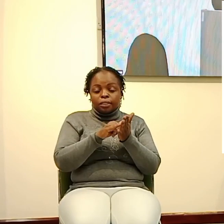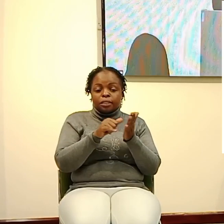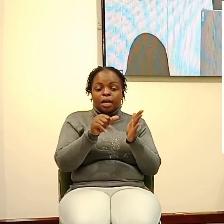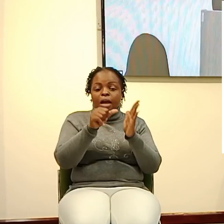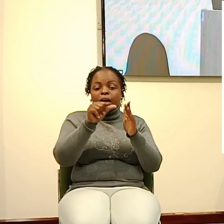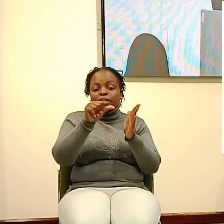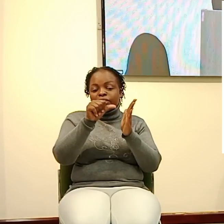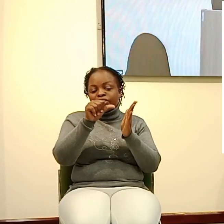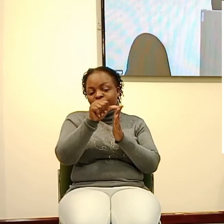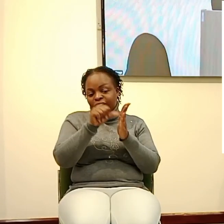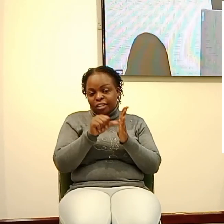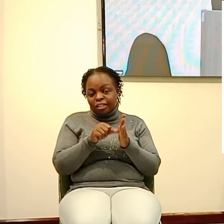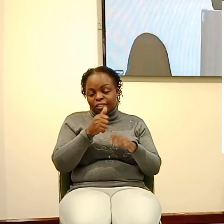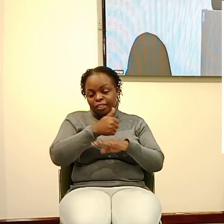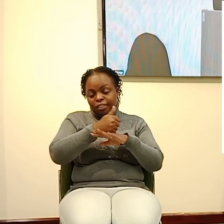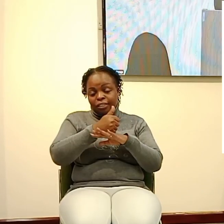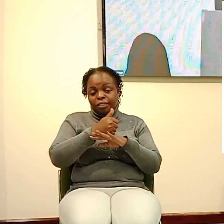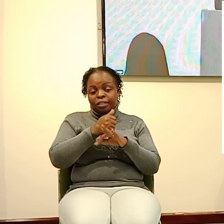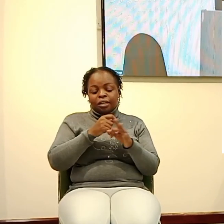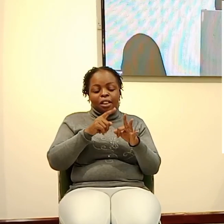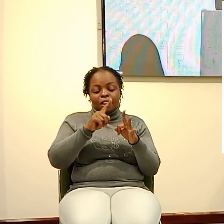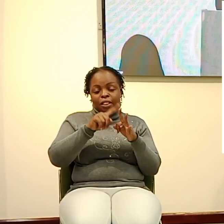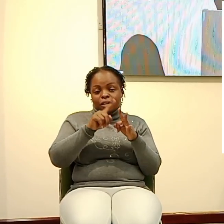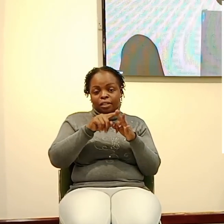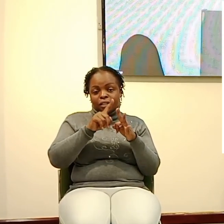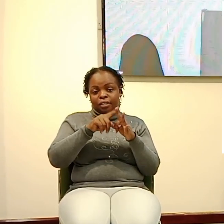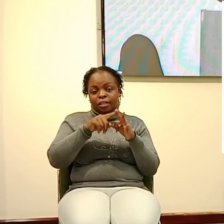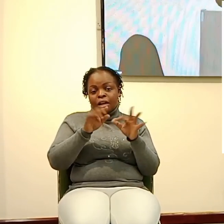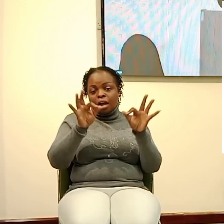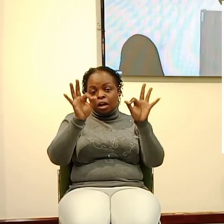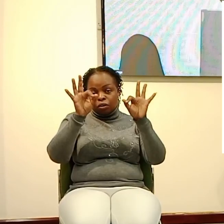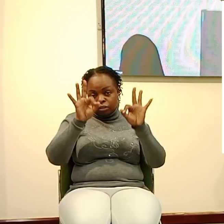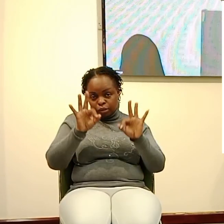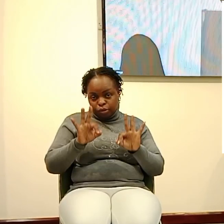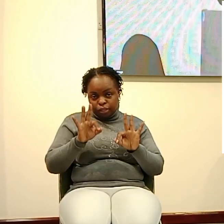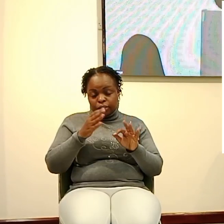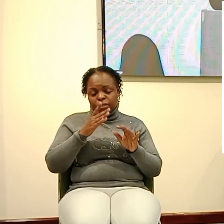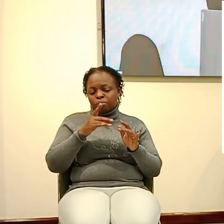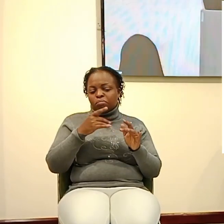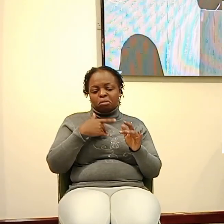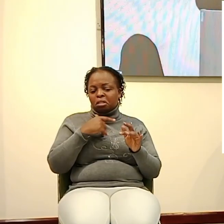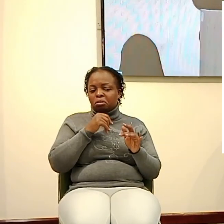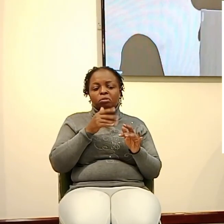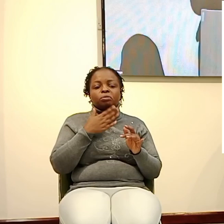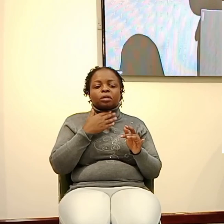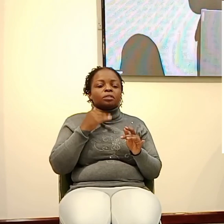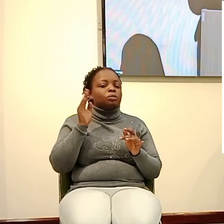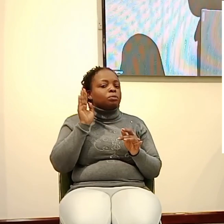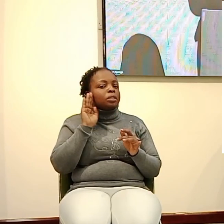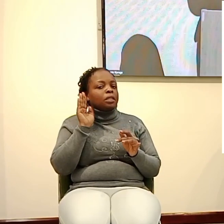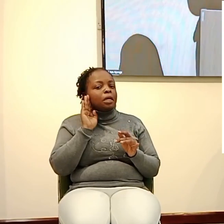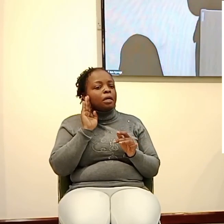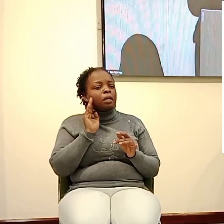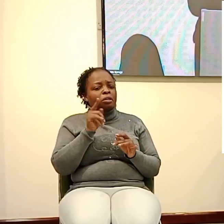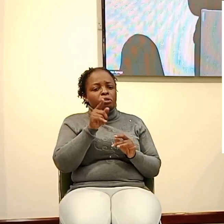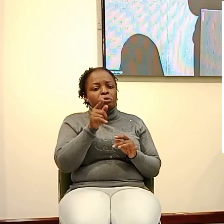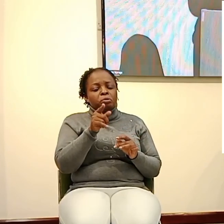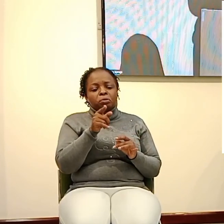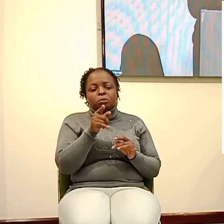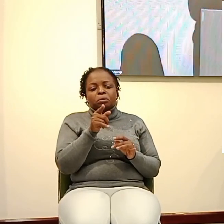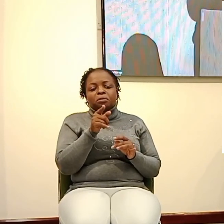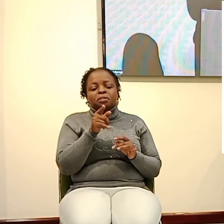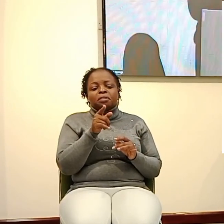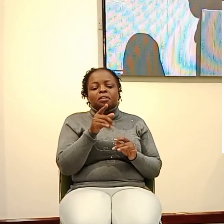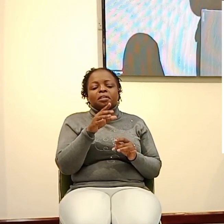setting. The other is accountability. Let me not hear any woman here saying, you got there on your own steam. You